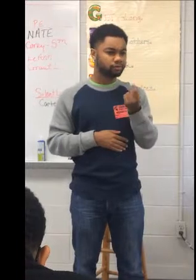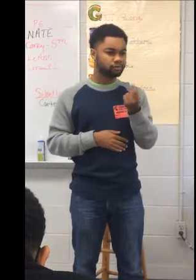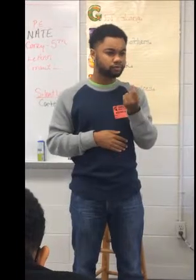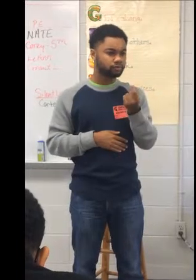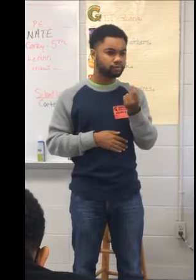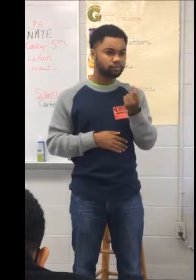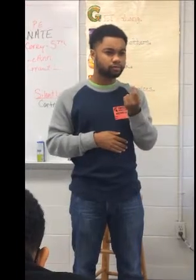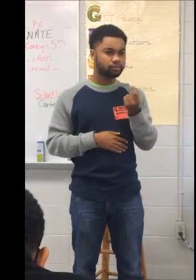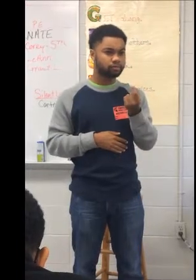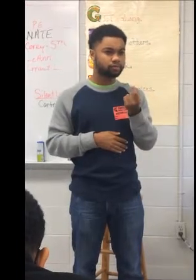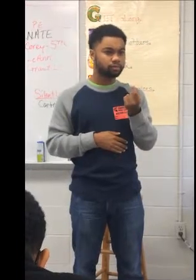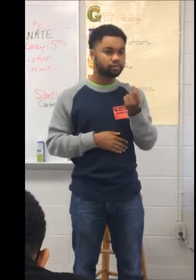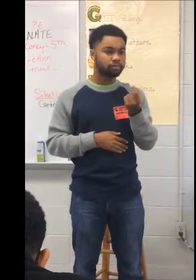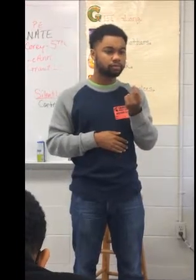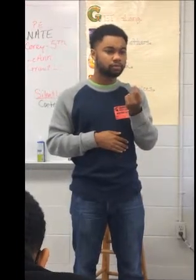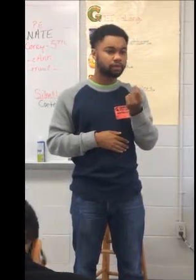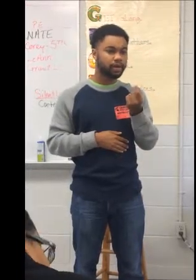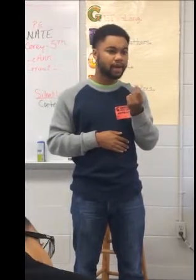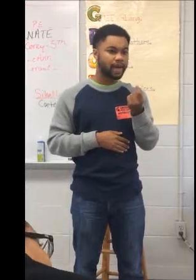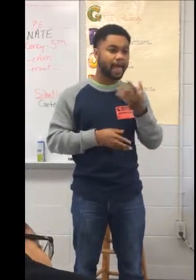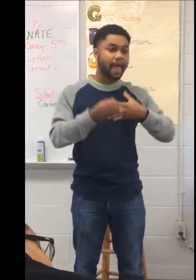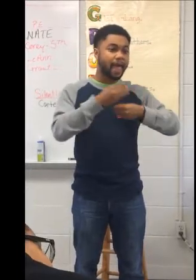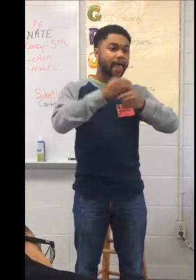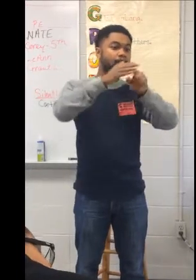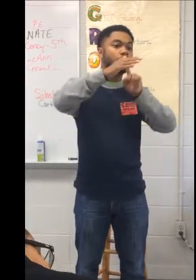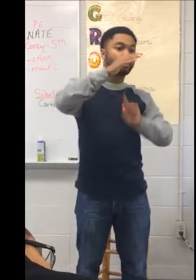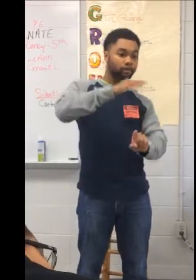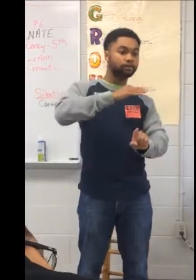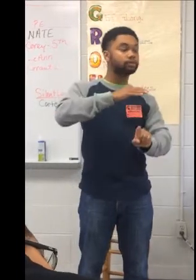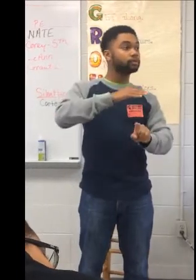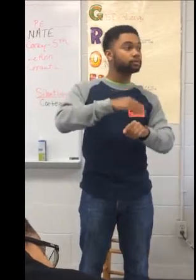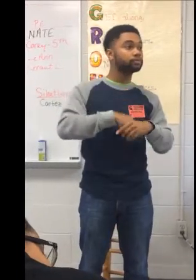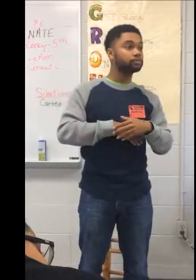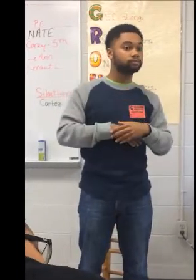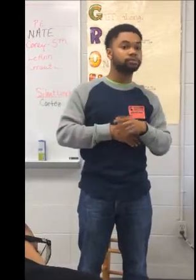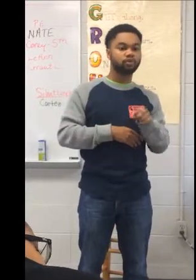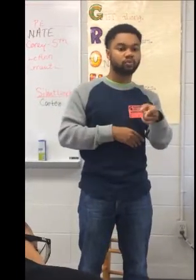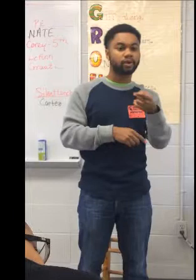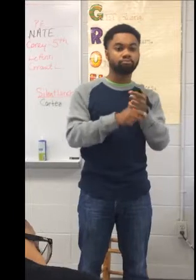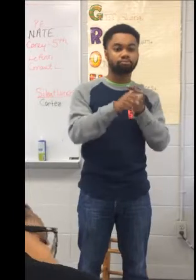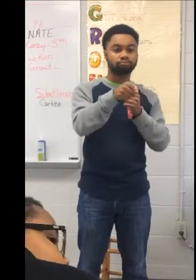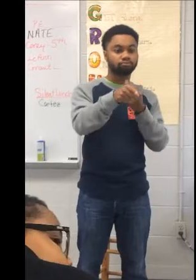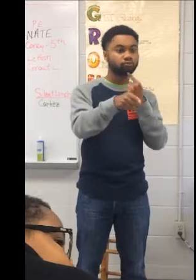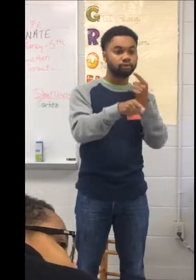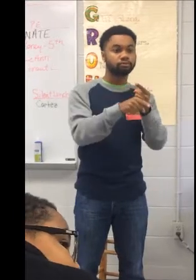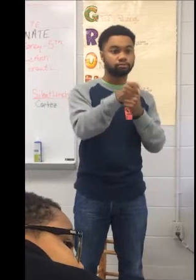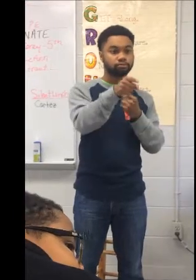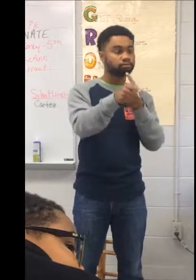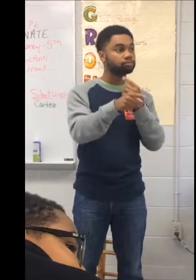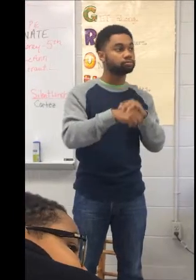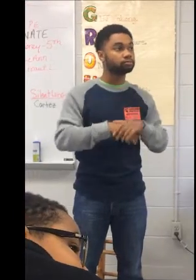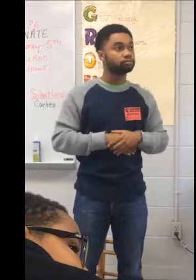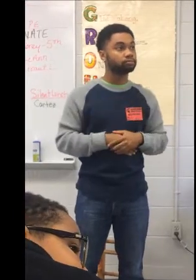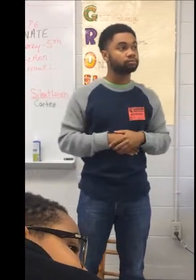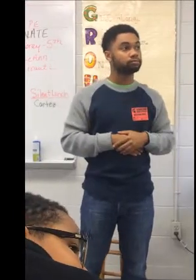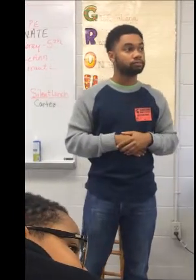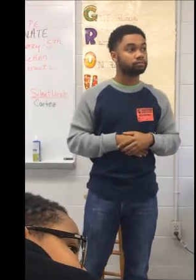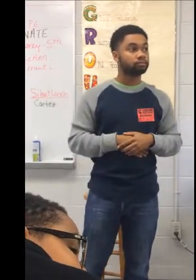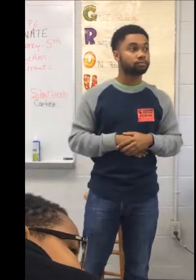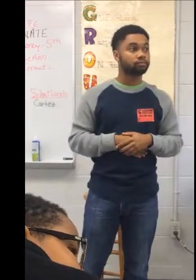Put a 1 up on it. Guys, listen to me. Just because we had a quiz doesn't mean we're through with volume. We will have a big fat test on